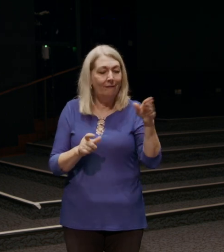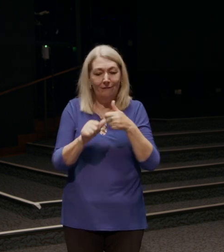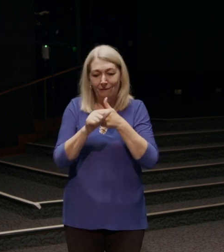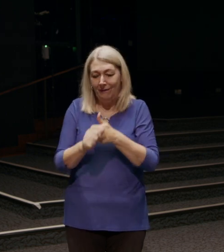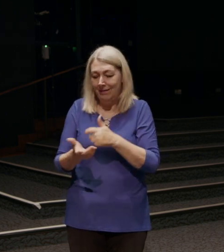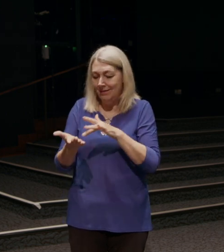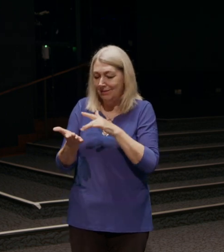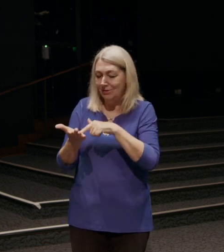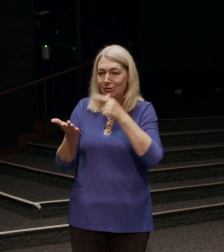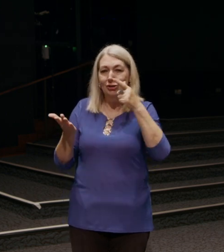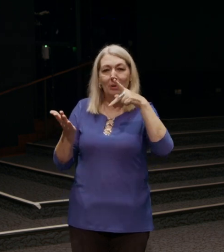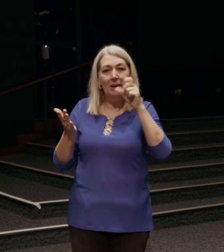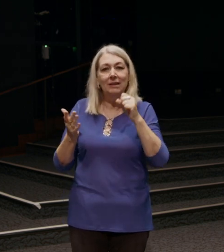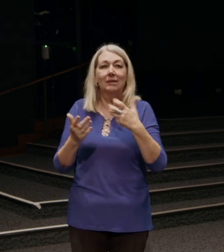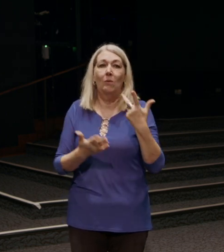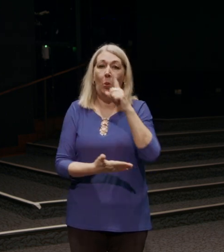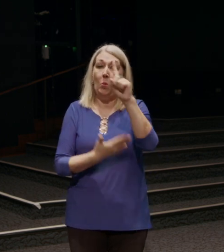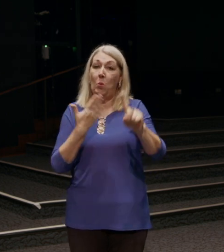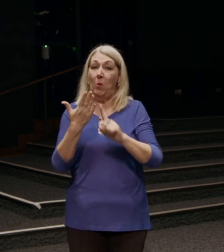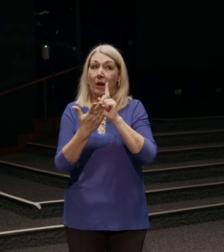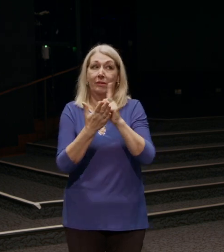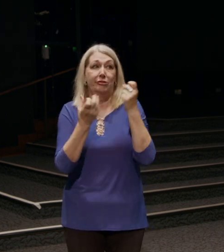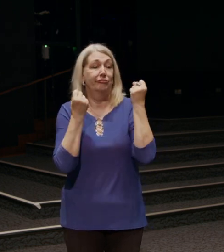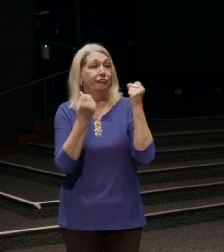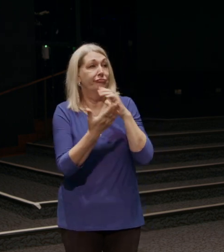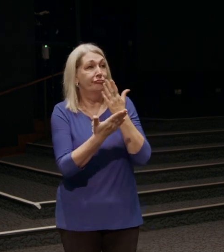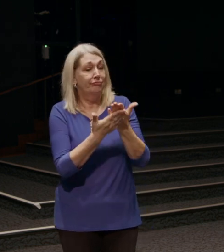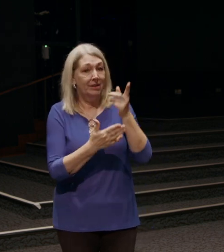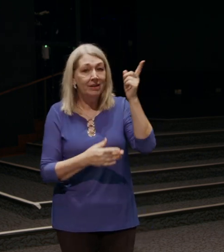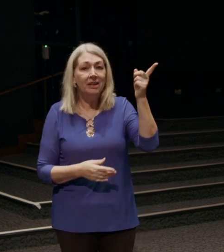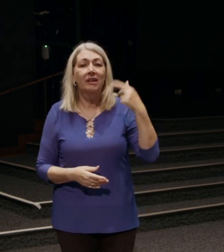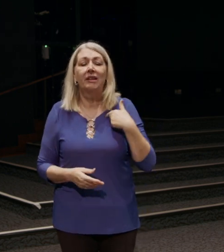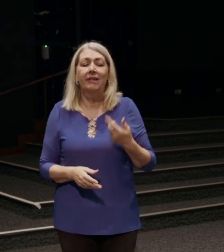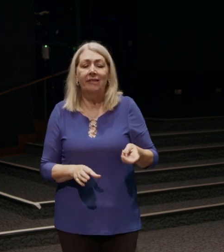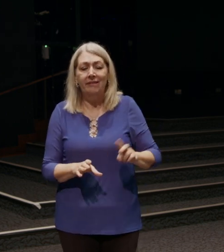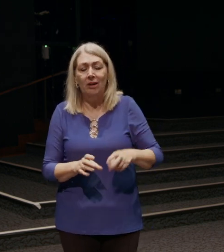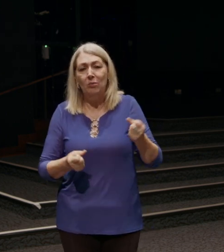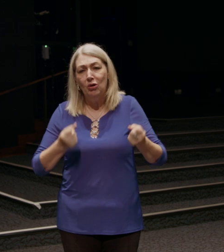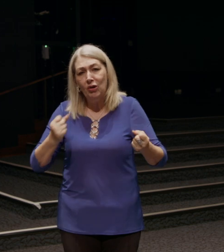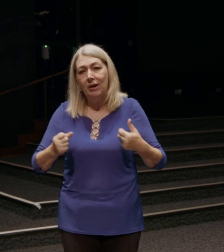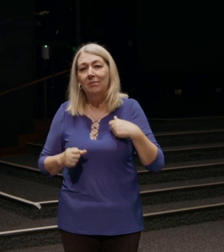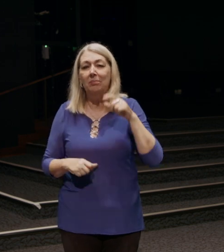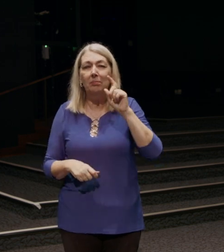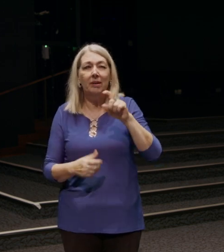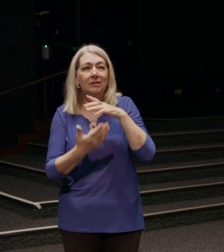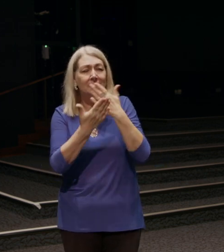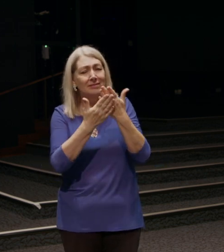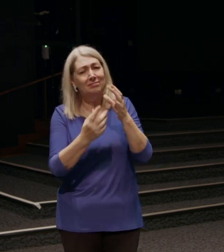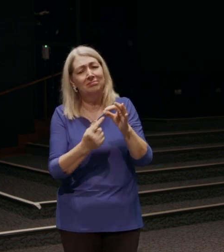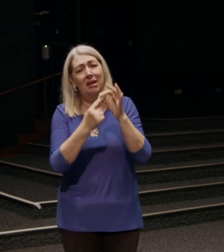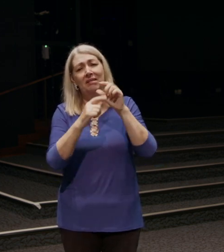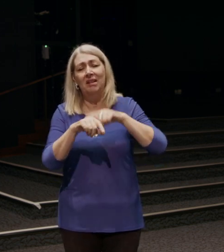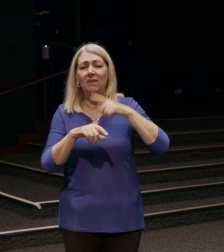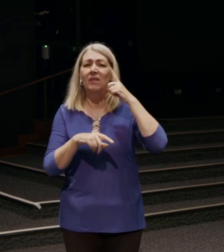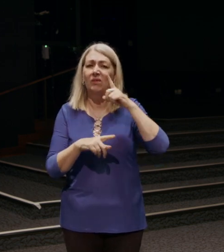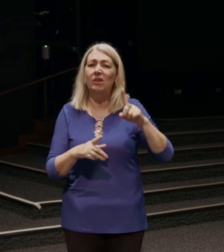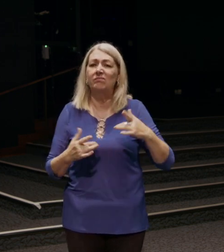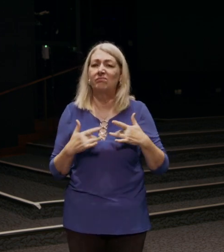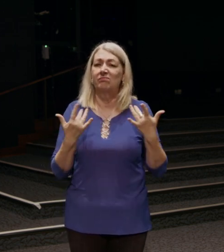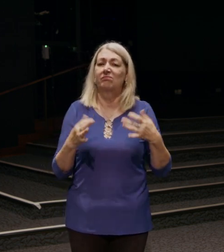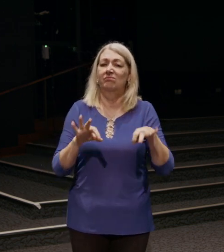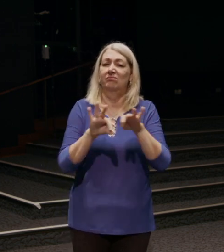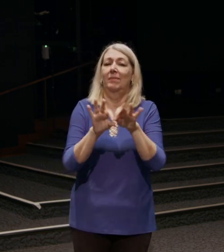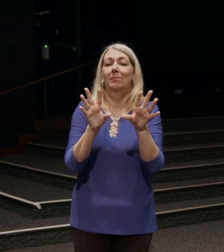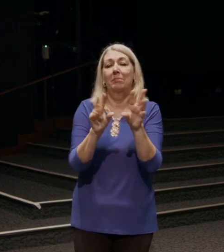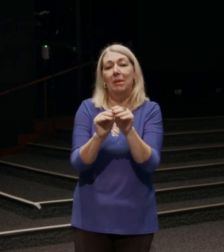and I was an hour away. And I got in my car. I had a time I had to be there. It was an important meeting. I got in